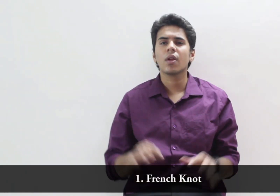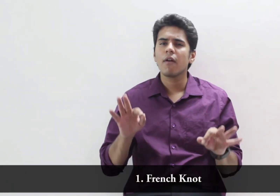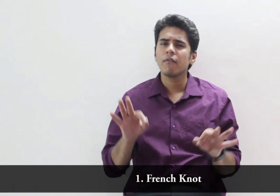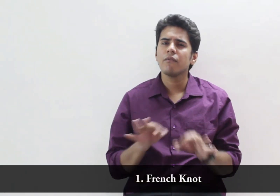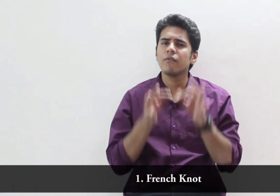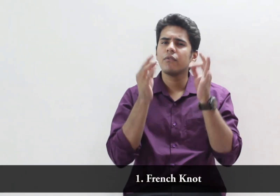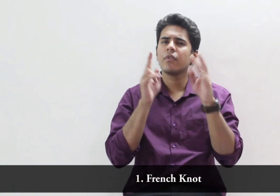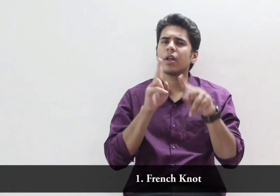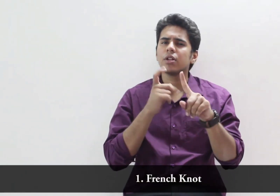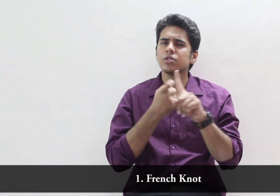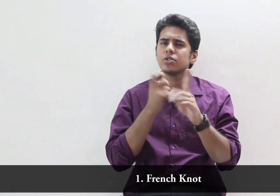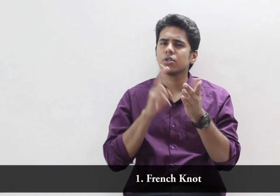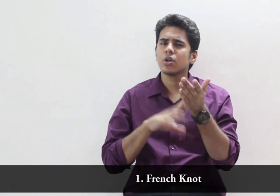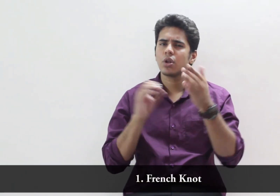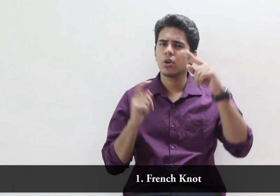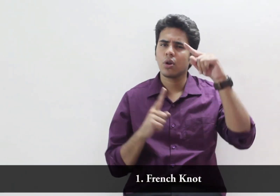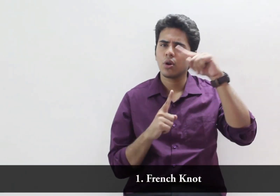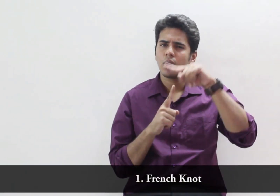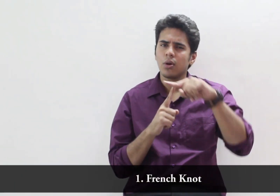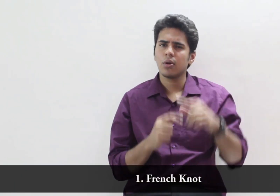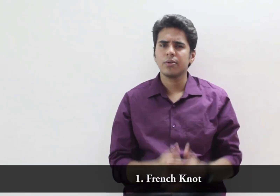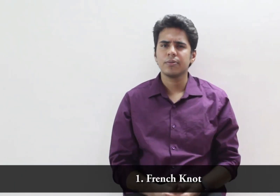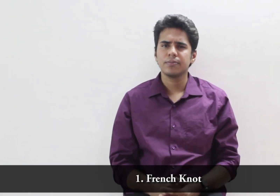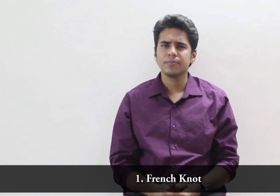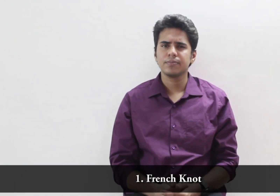Number 1. French knot.